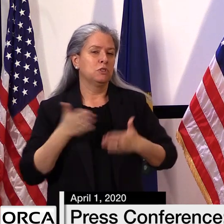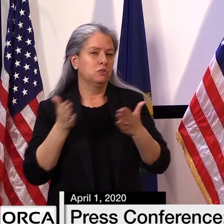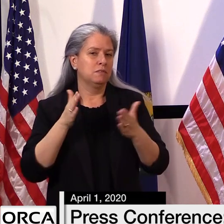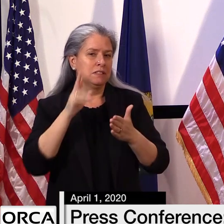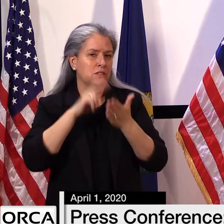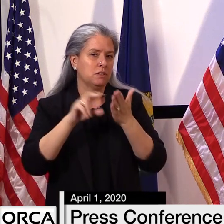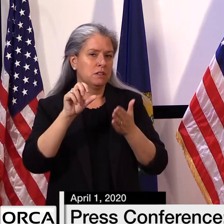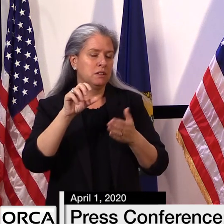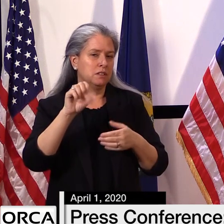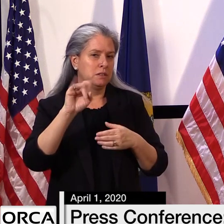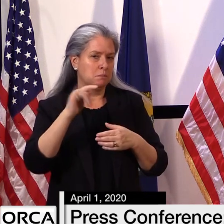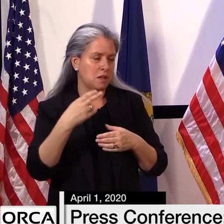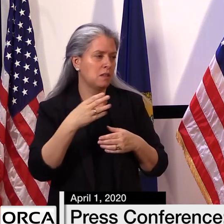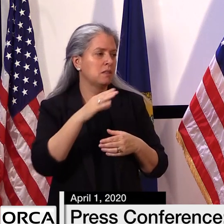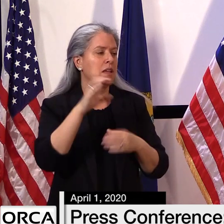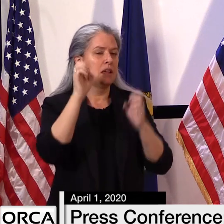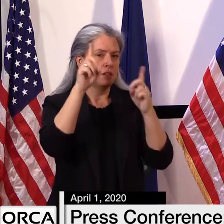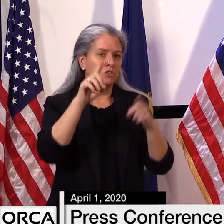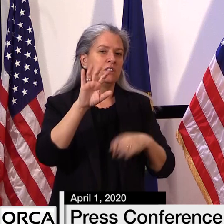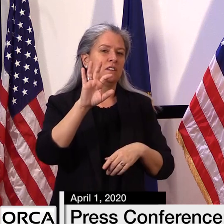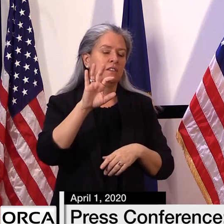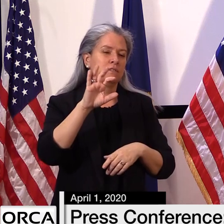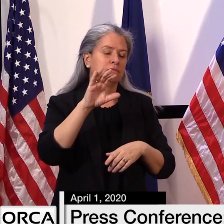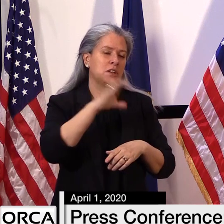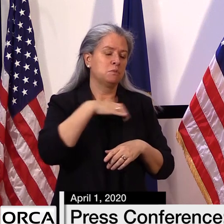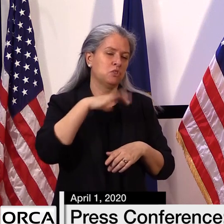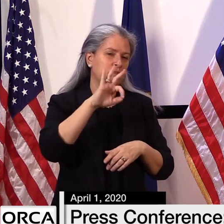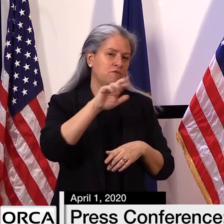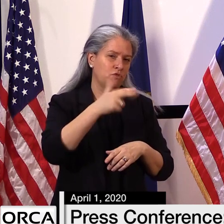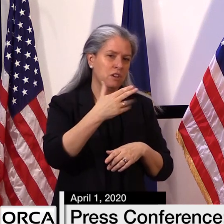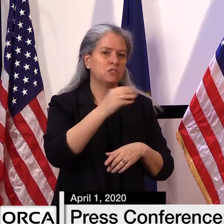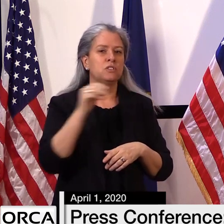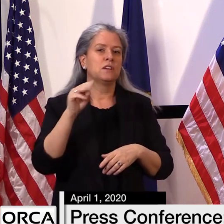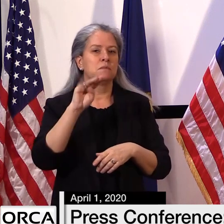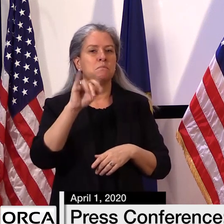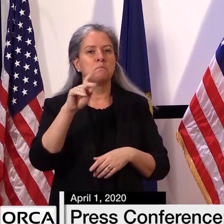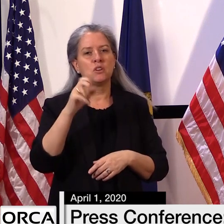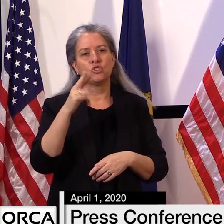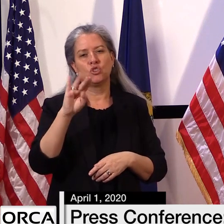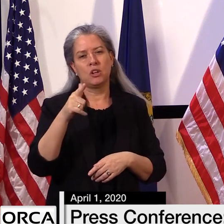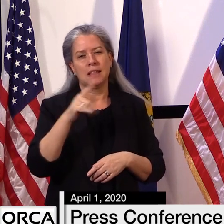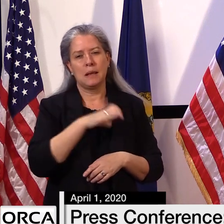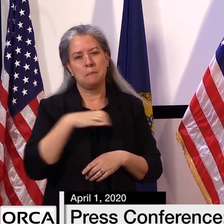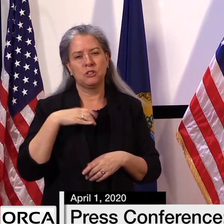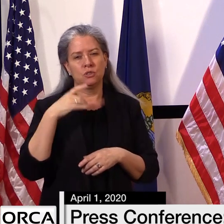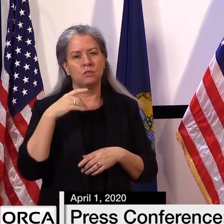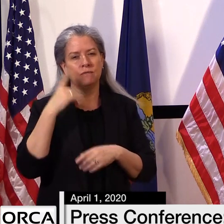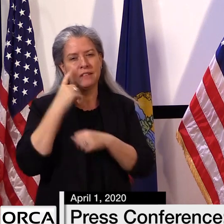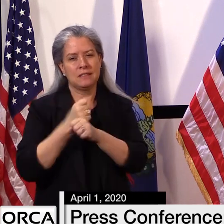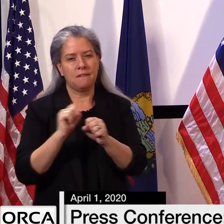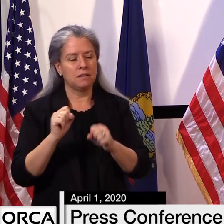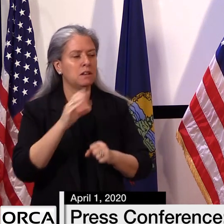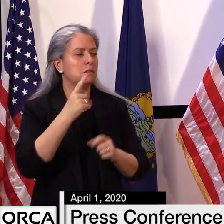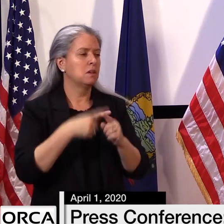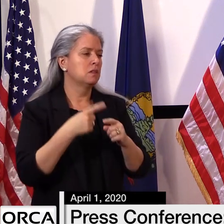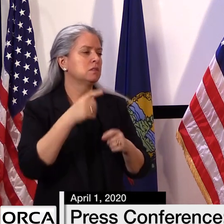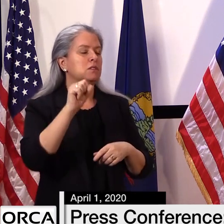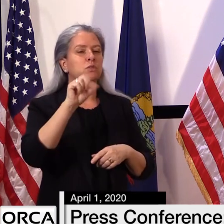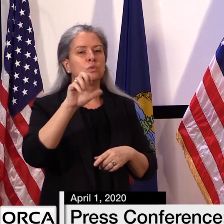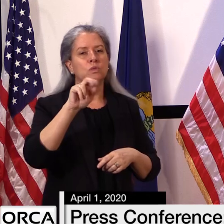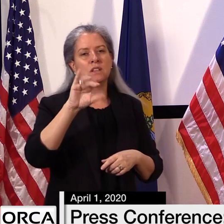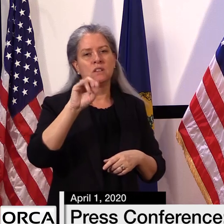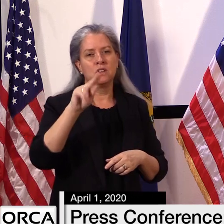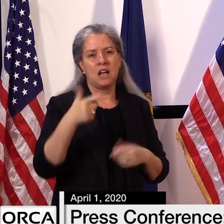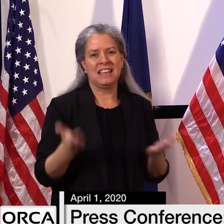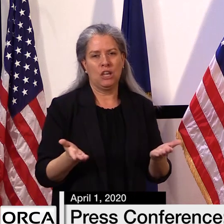Smith, Education Secretary Dan French, and Public Safety Commissioner Mike Sherling. We also have Secretary of Administration Suzanne Young in the